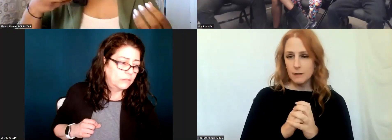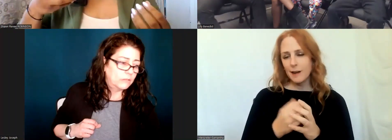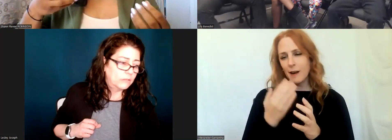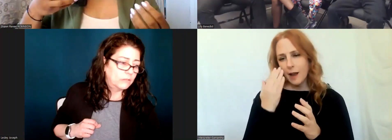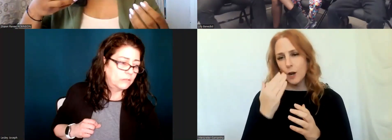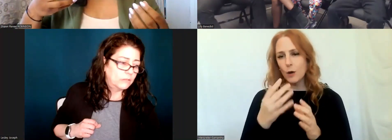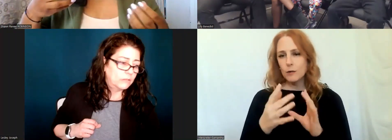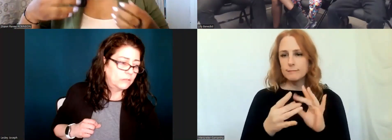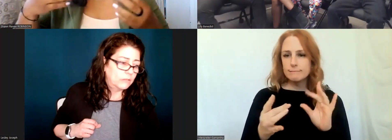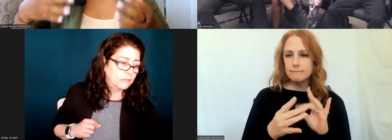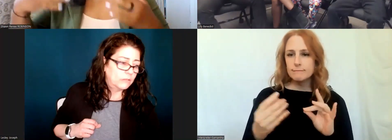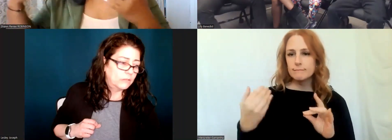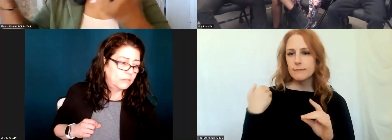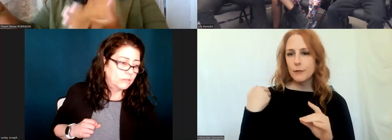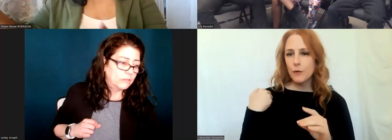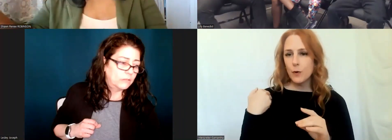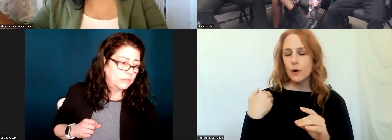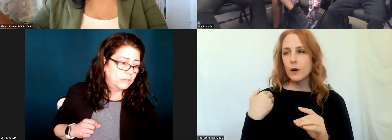about